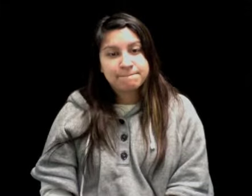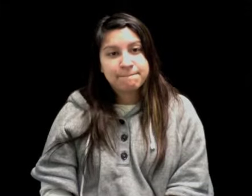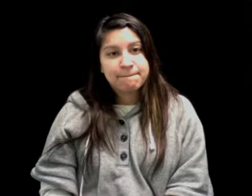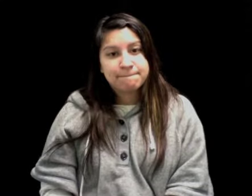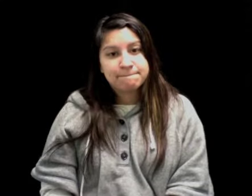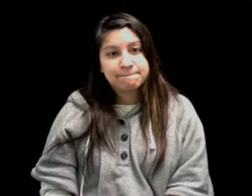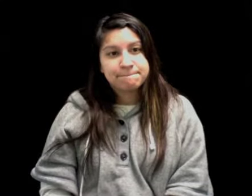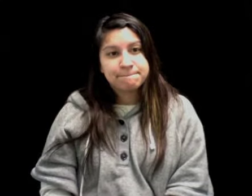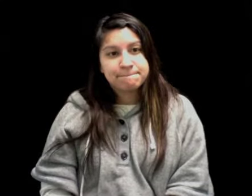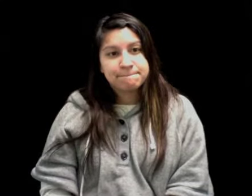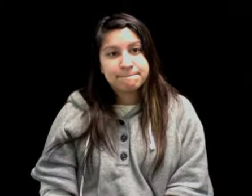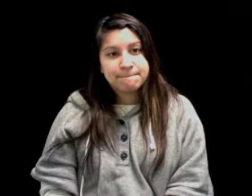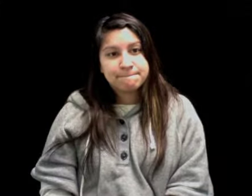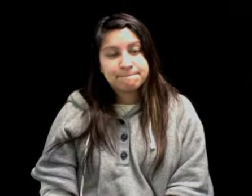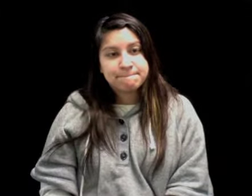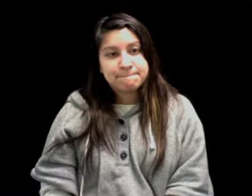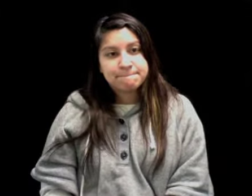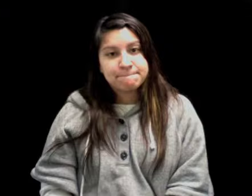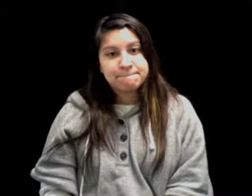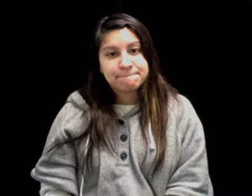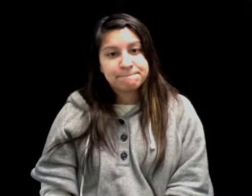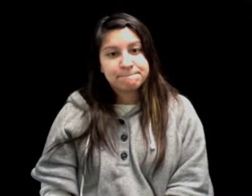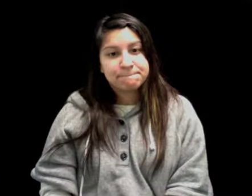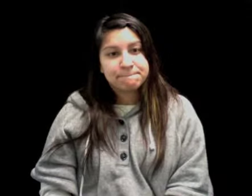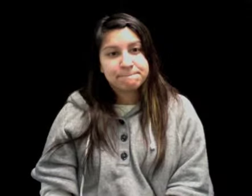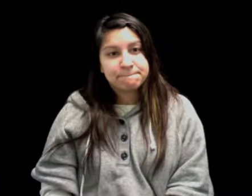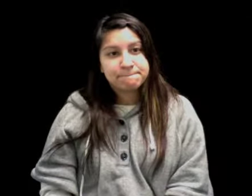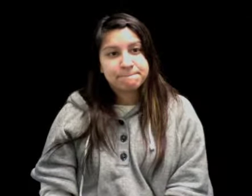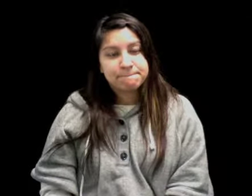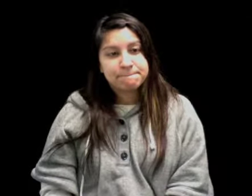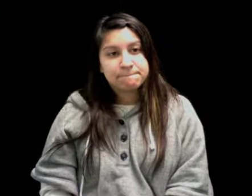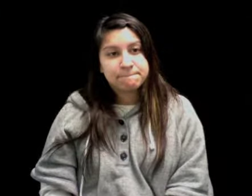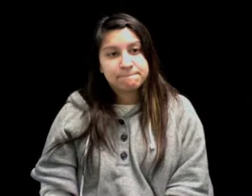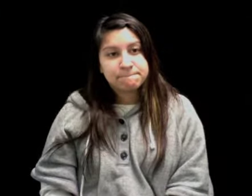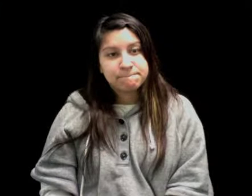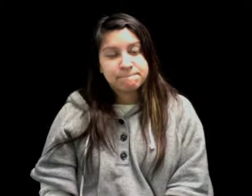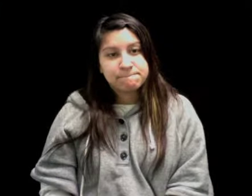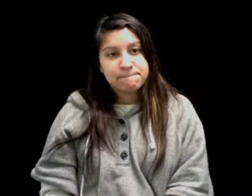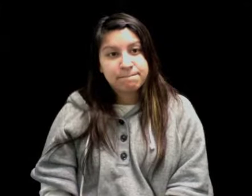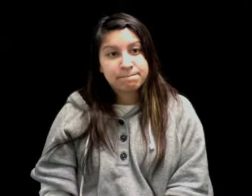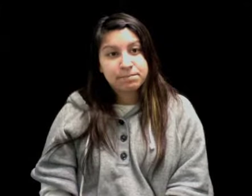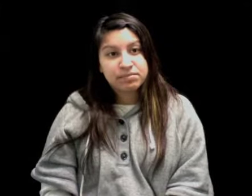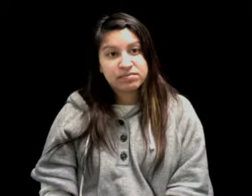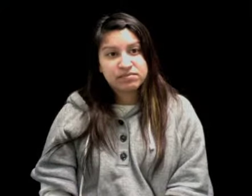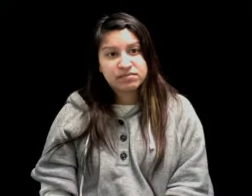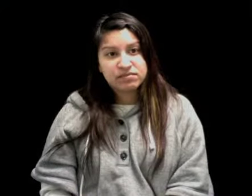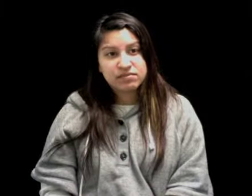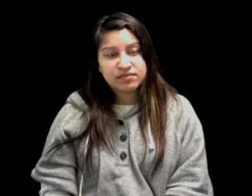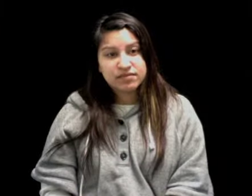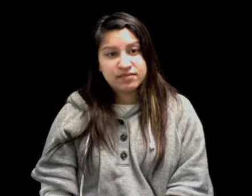up. The world has become a more dangerous, more competitive, and a somewhat more insensitive